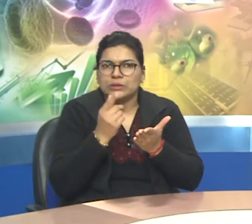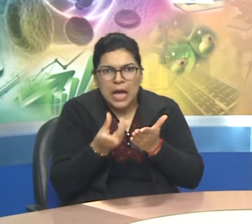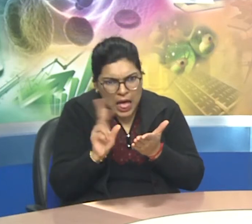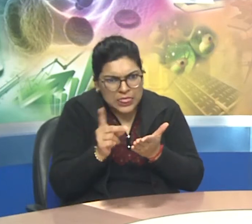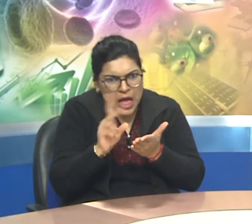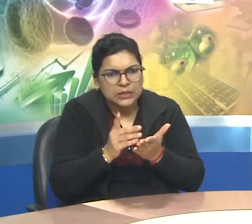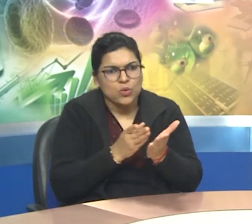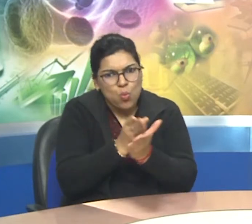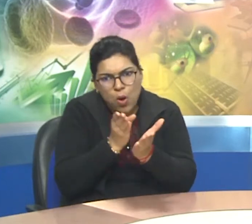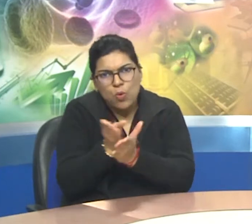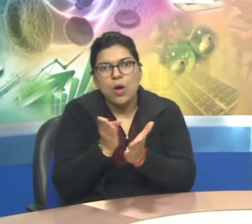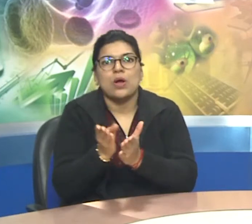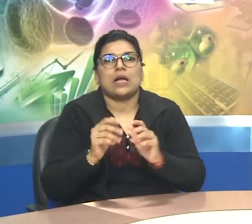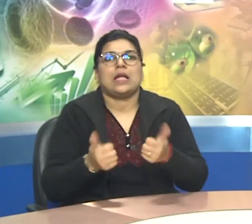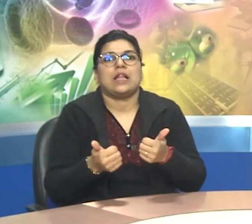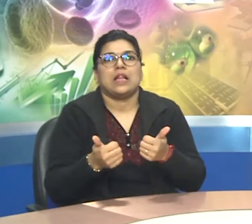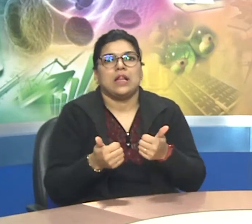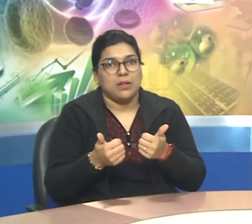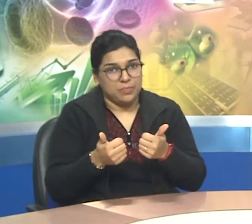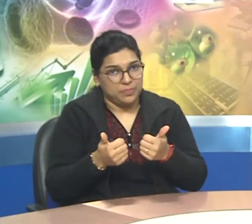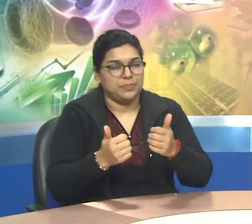our wasteful habit.